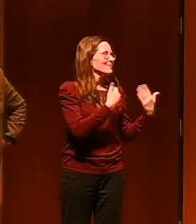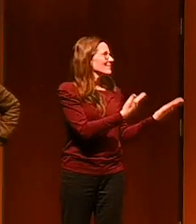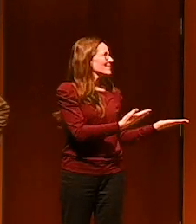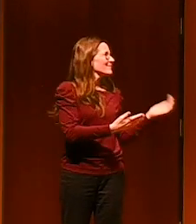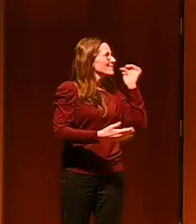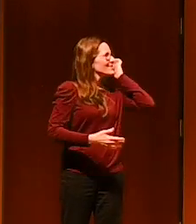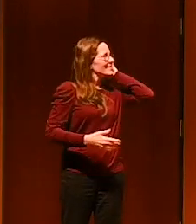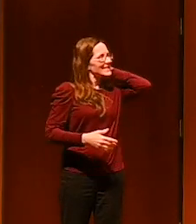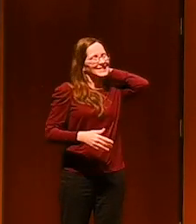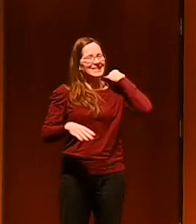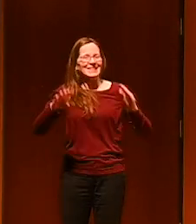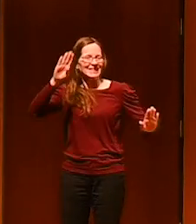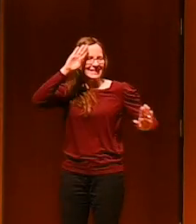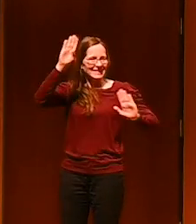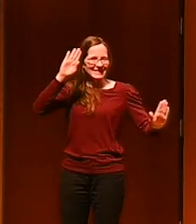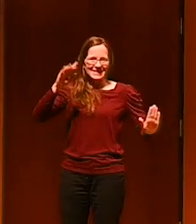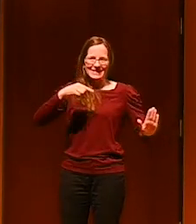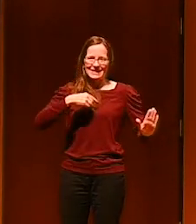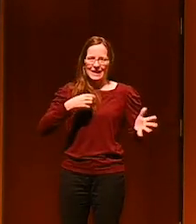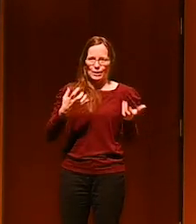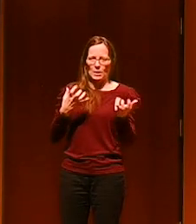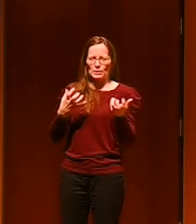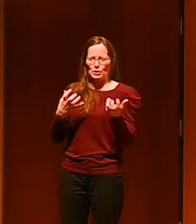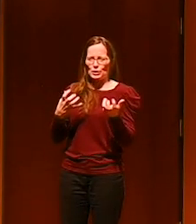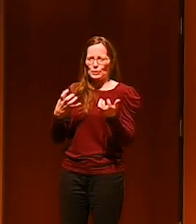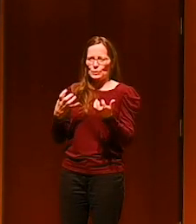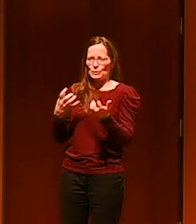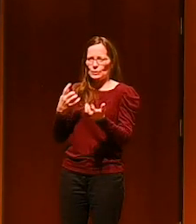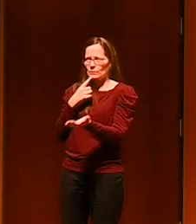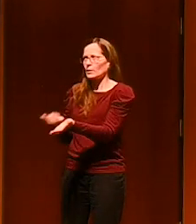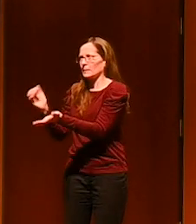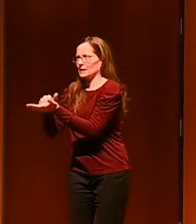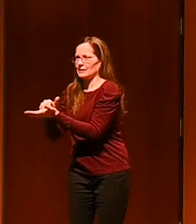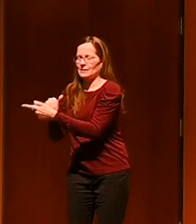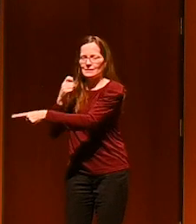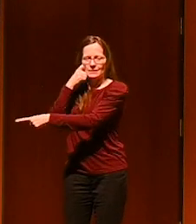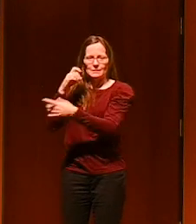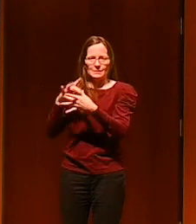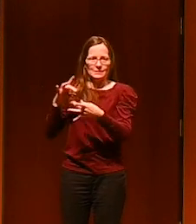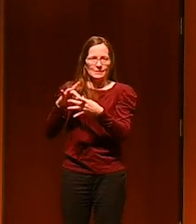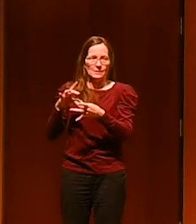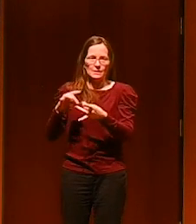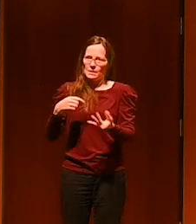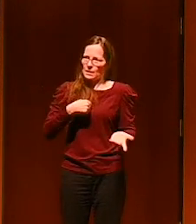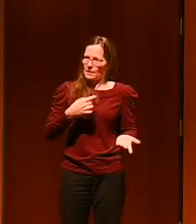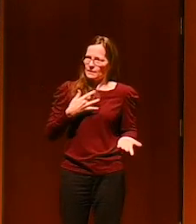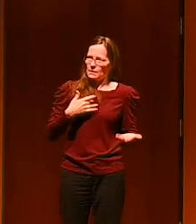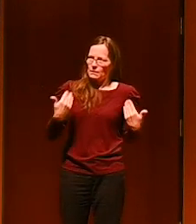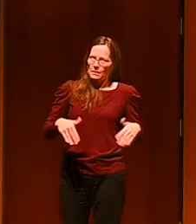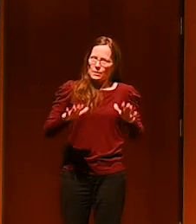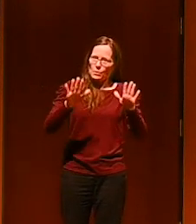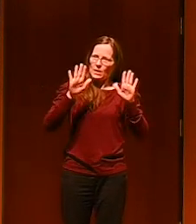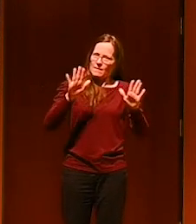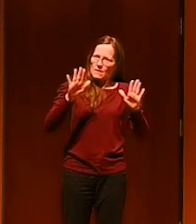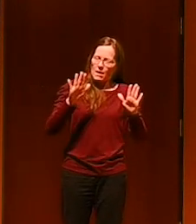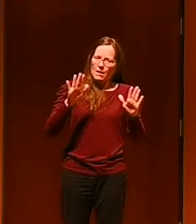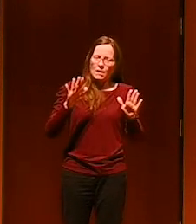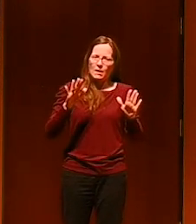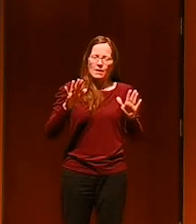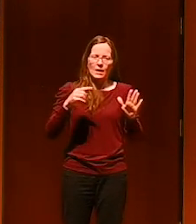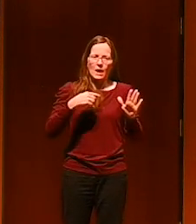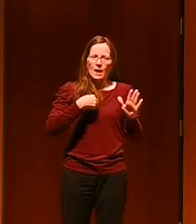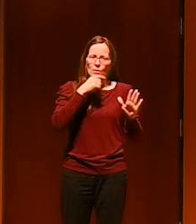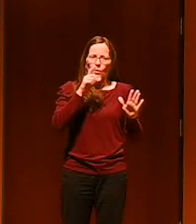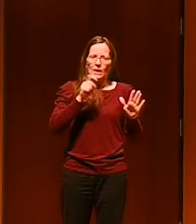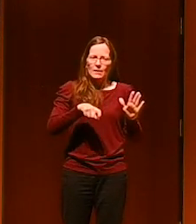Hello. I want to echo again what Amanda said. It is so wonderful to be in this room and not have to say this is the value of this work,